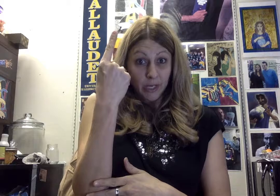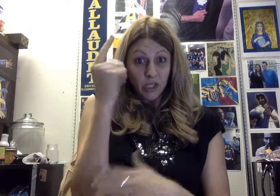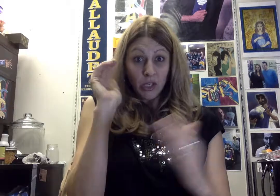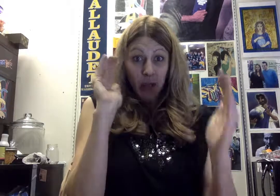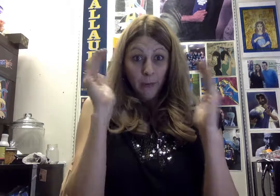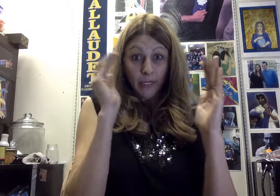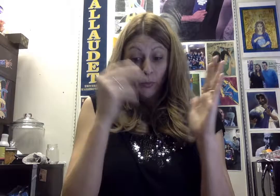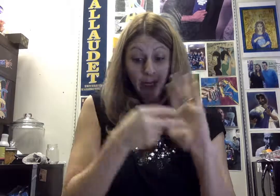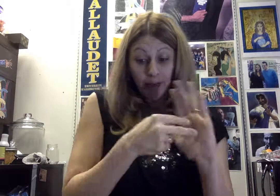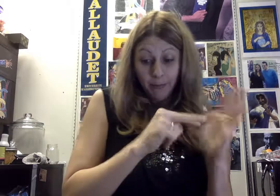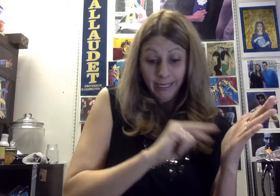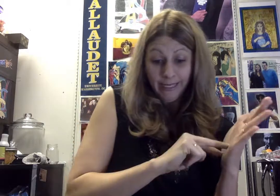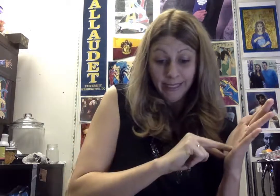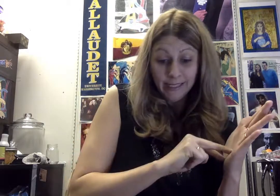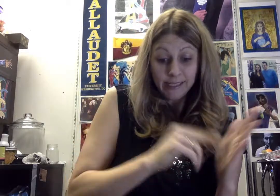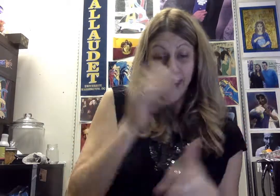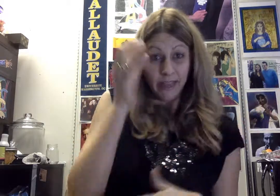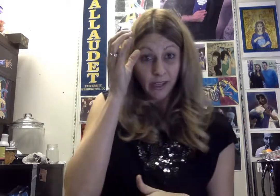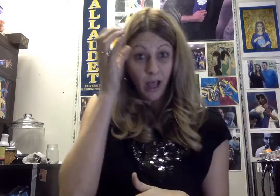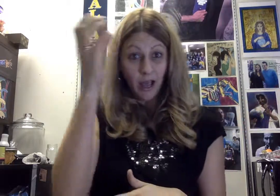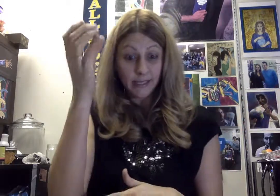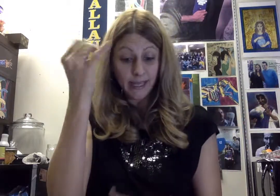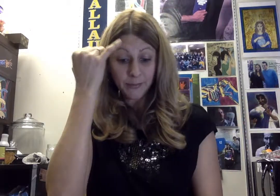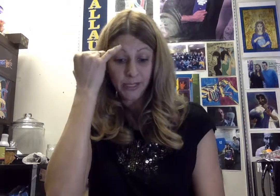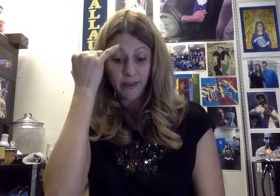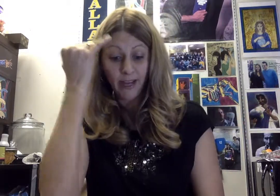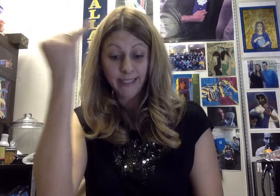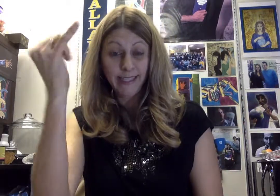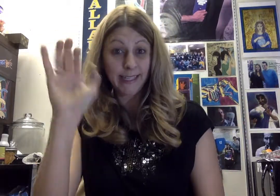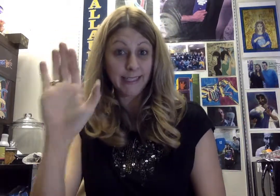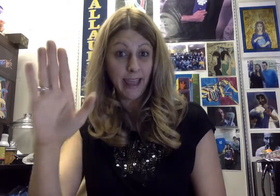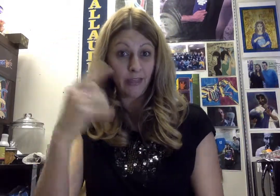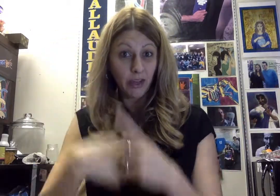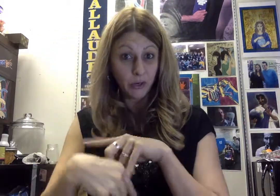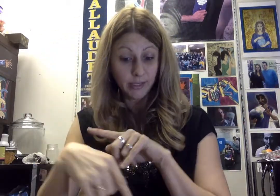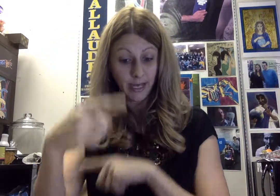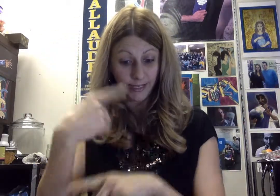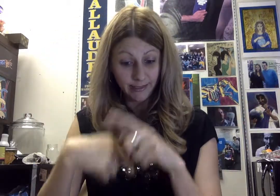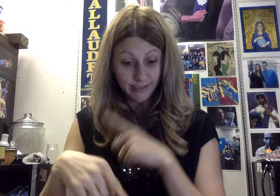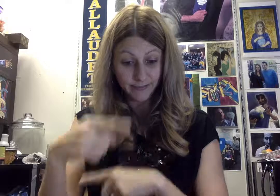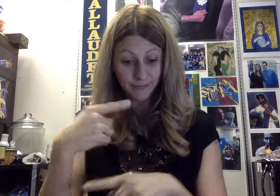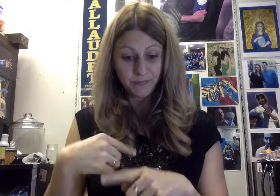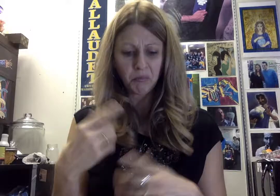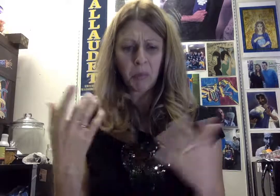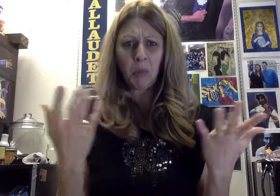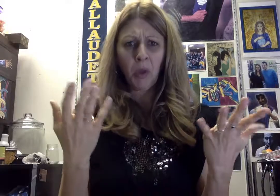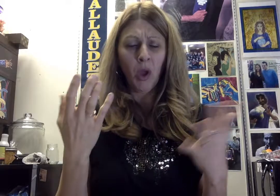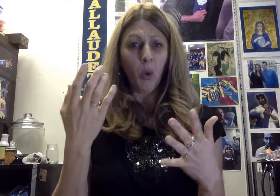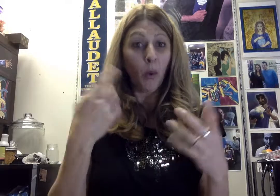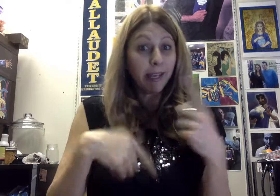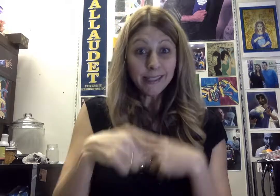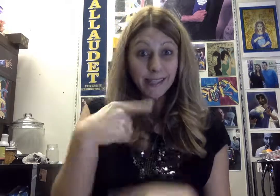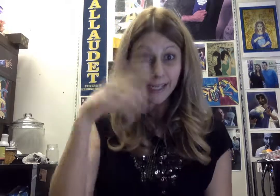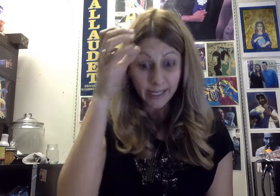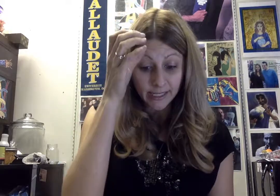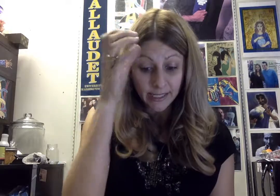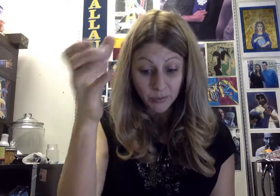distinguish between meanings and the concepts of ideas and their signs. What is signing